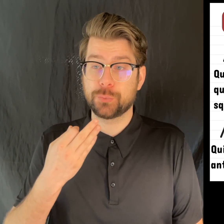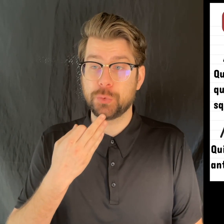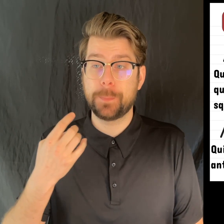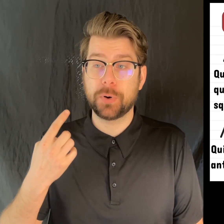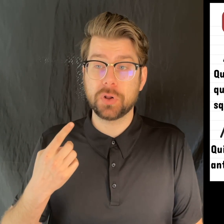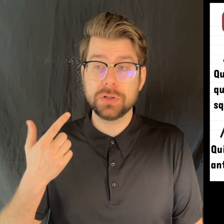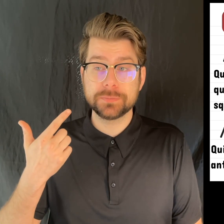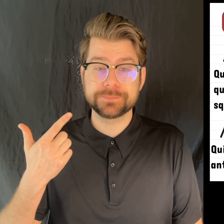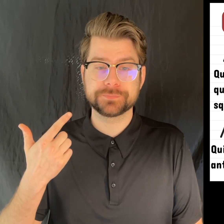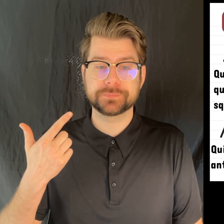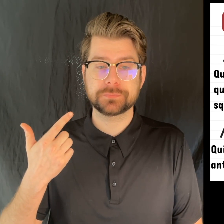quadruple,